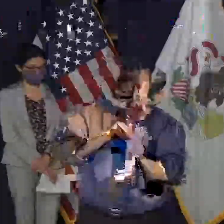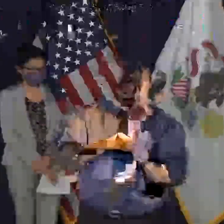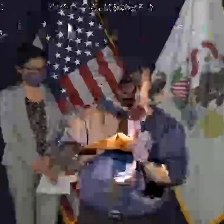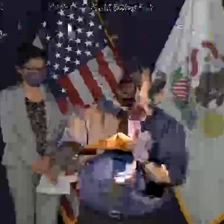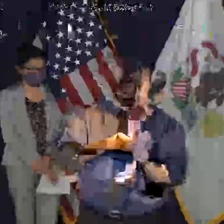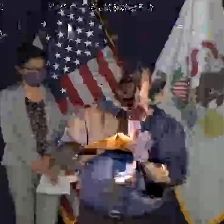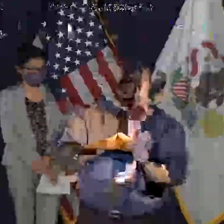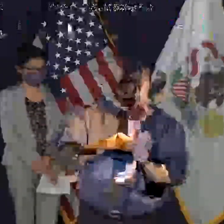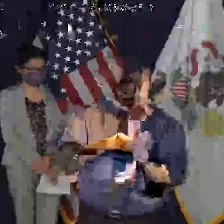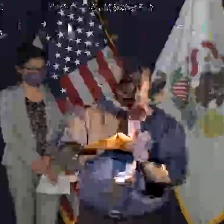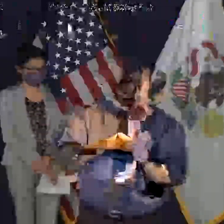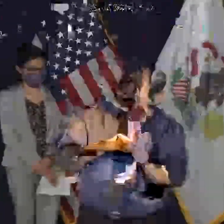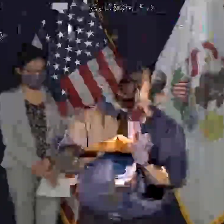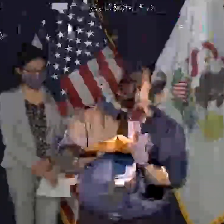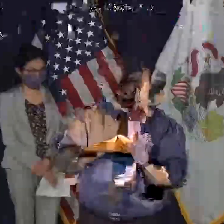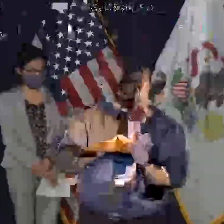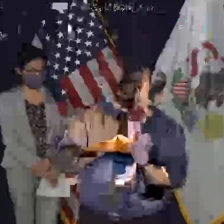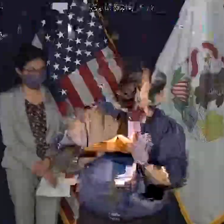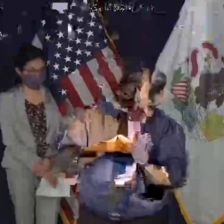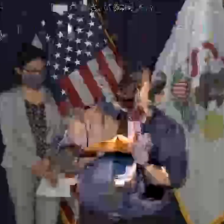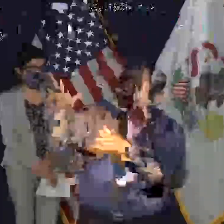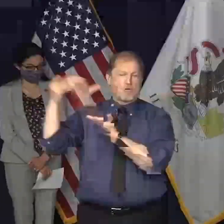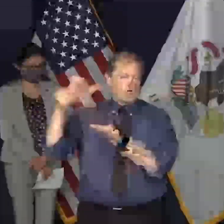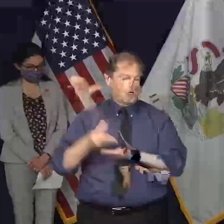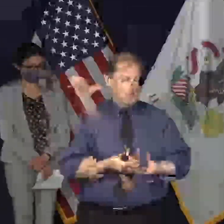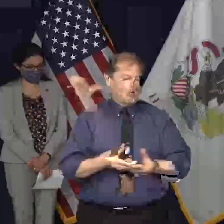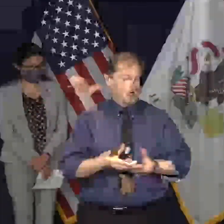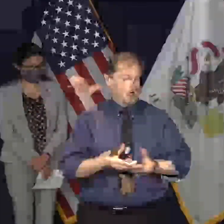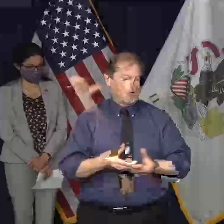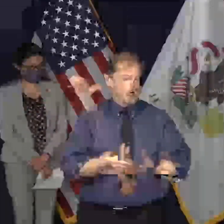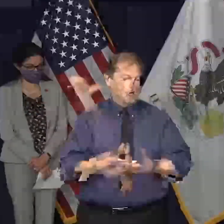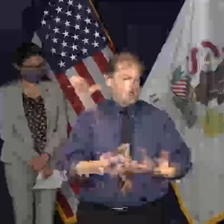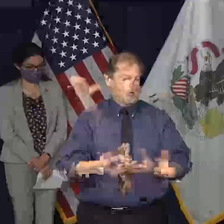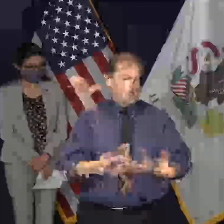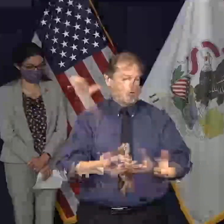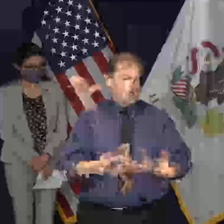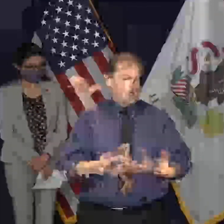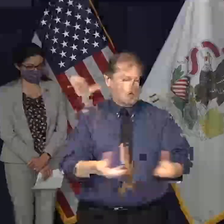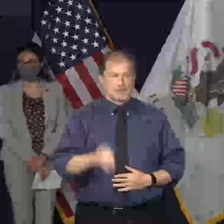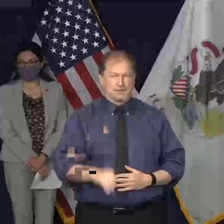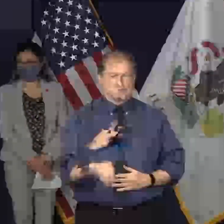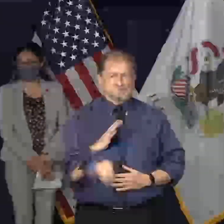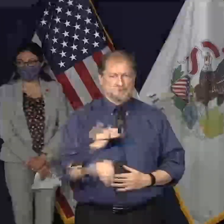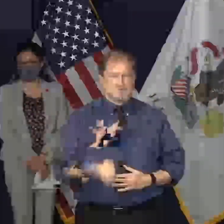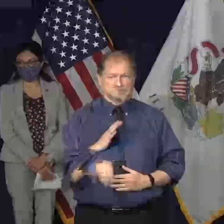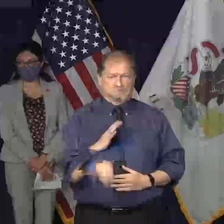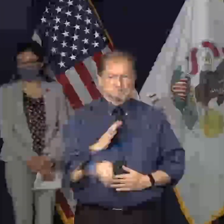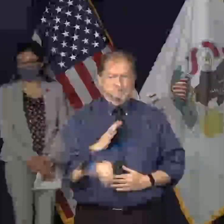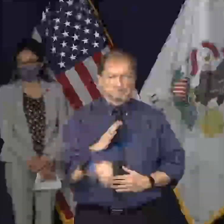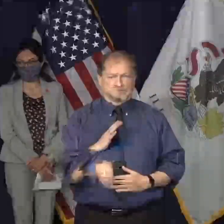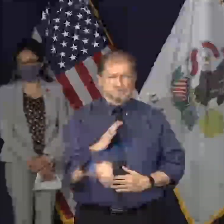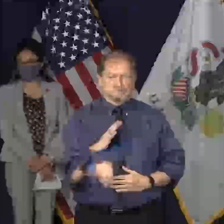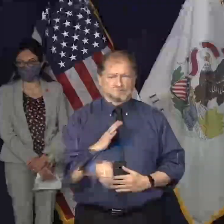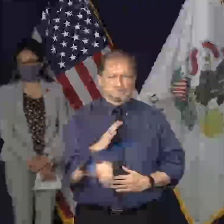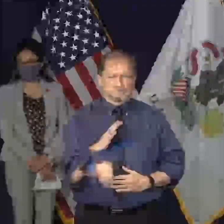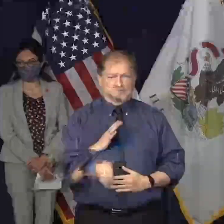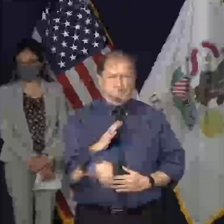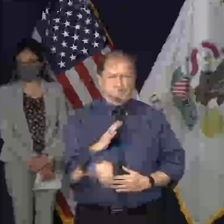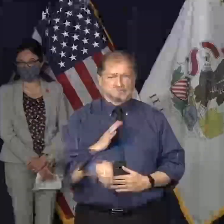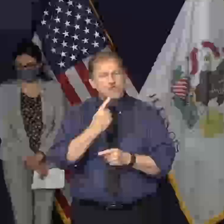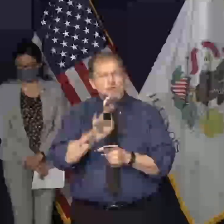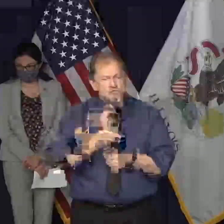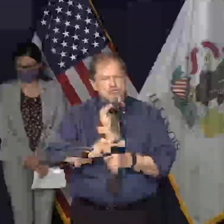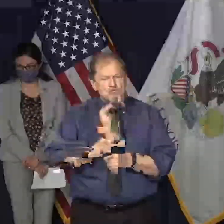loan, and this is why they like what we do, because we arm people with the right tools, the right applications, and the right things